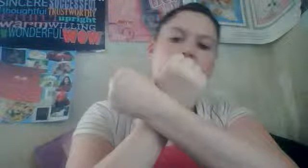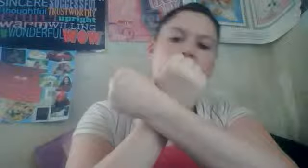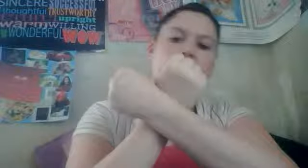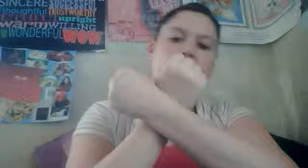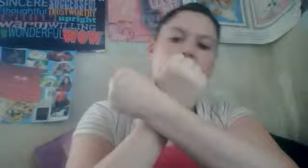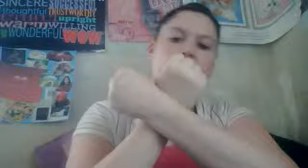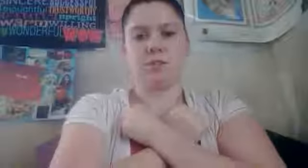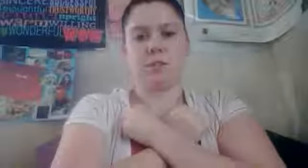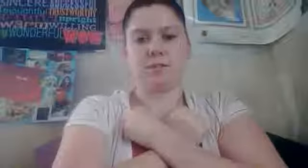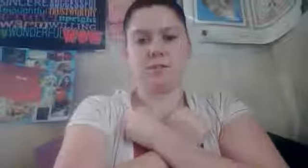and place it on your chest.